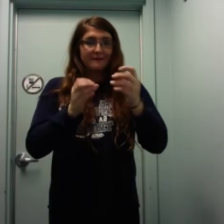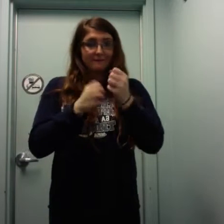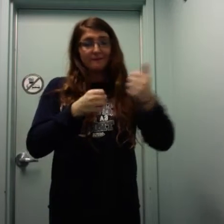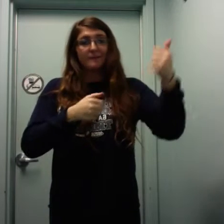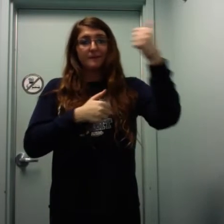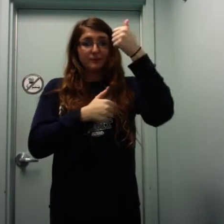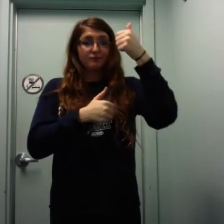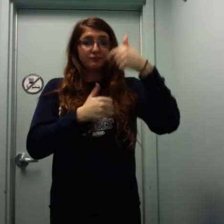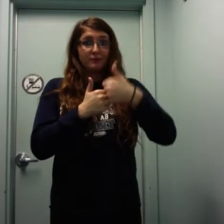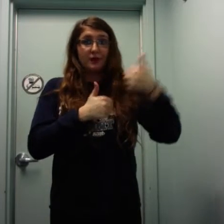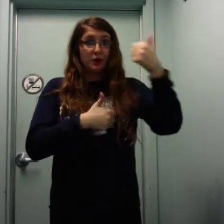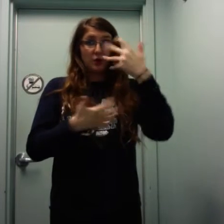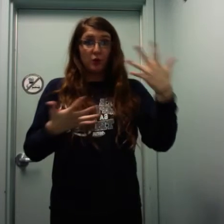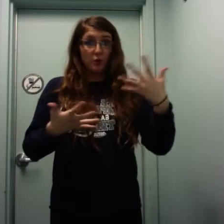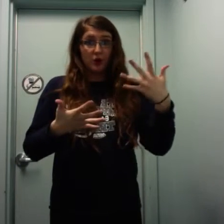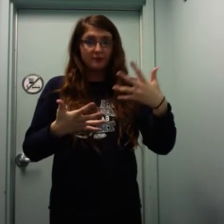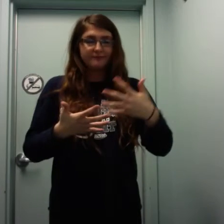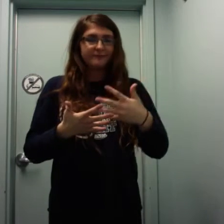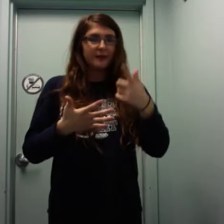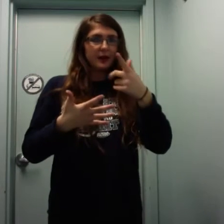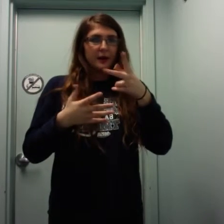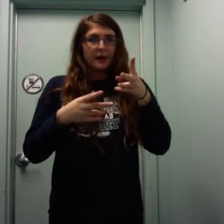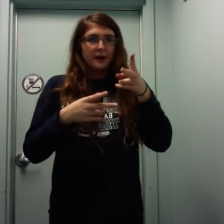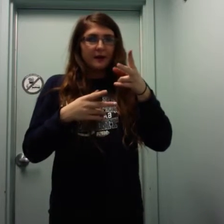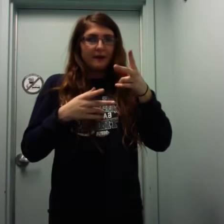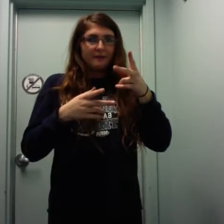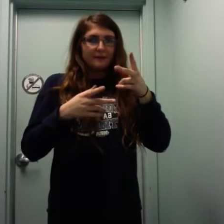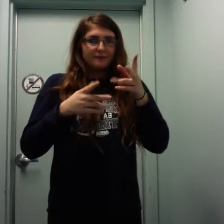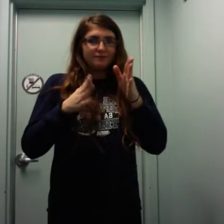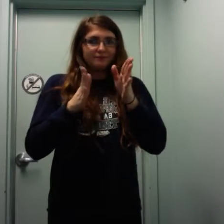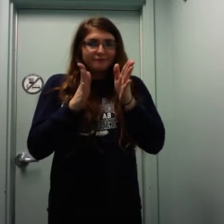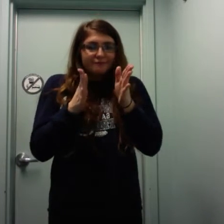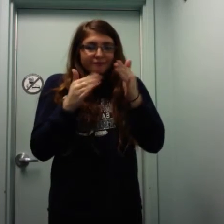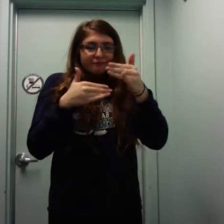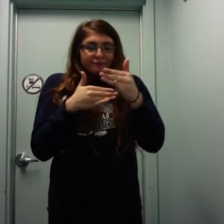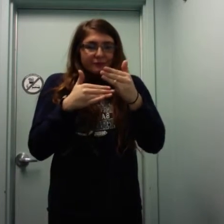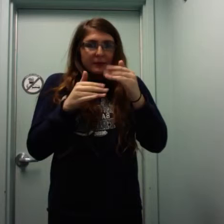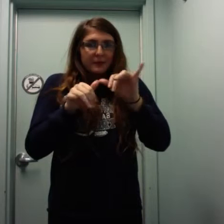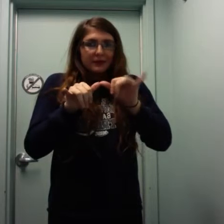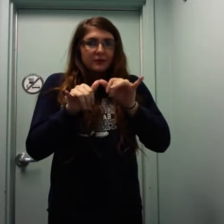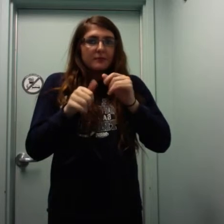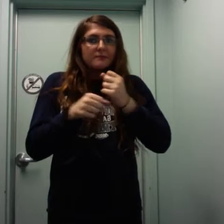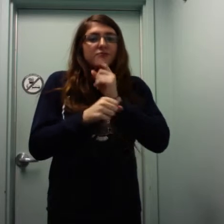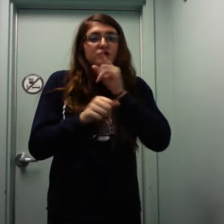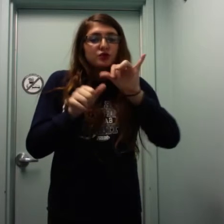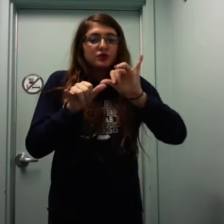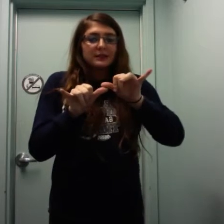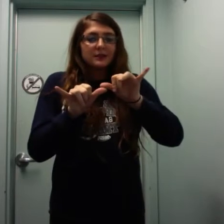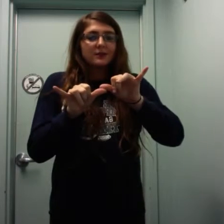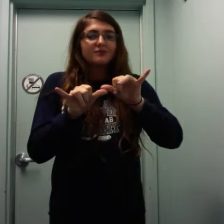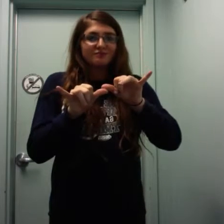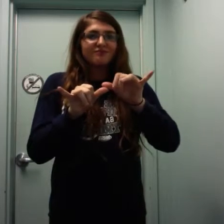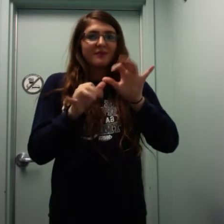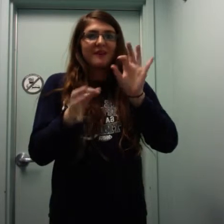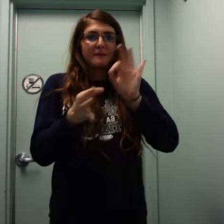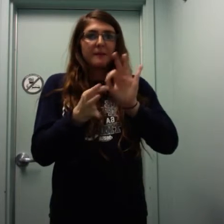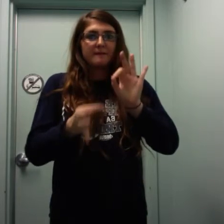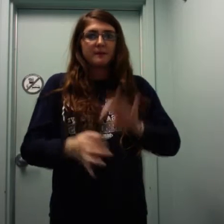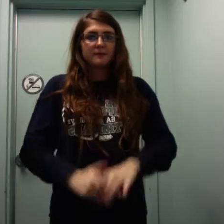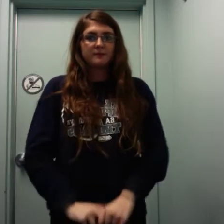Then they take tape called line tape, which is a little